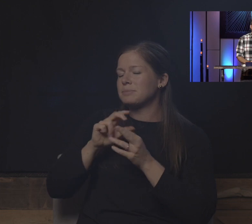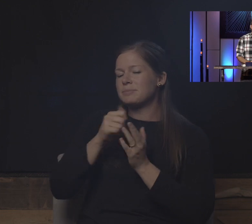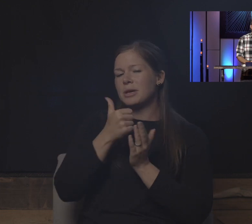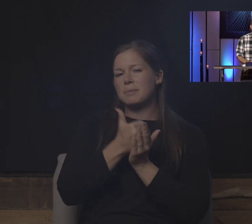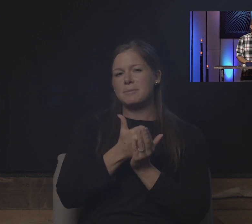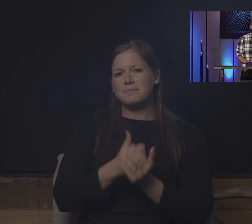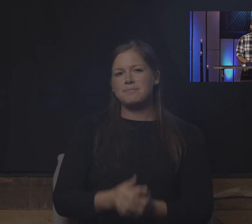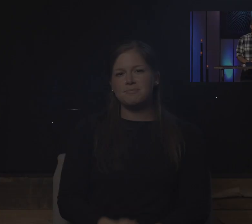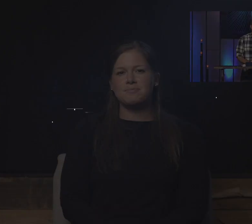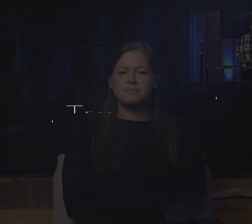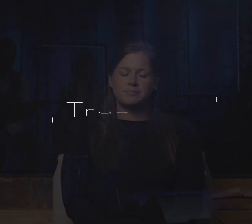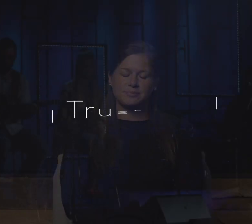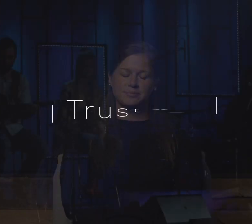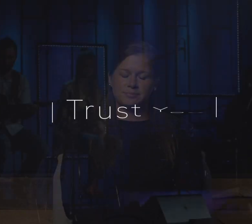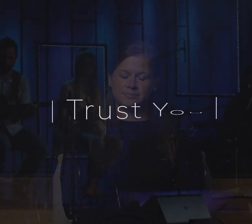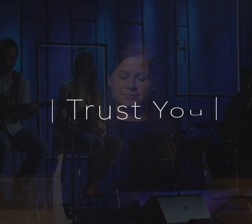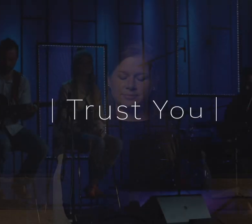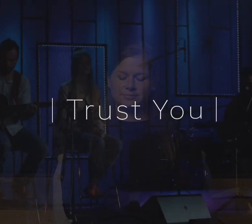Amen.